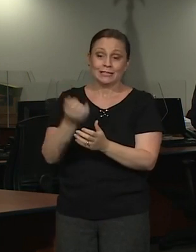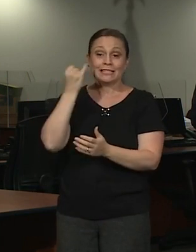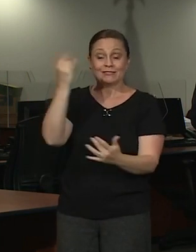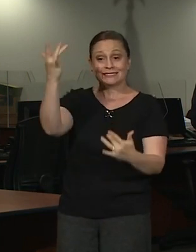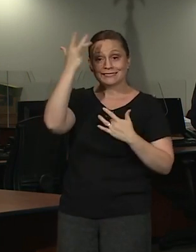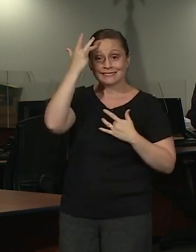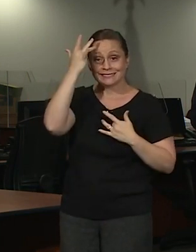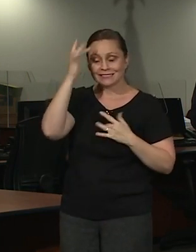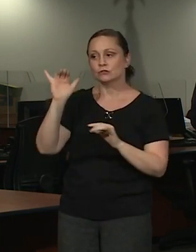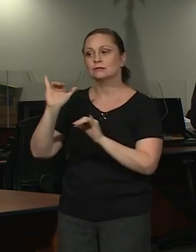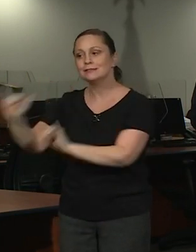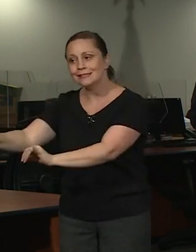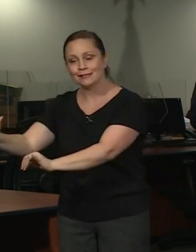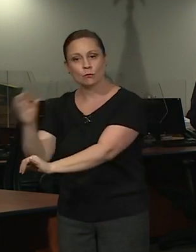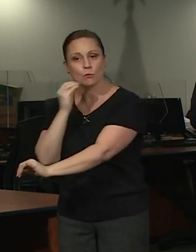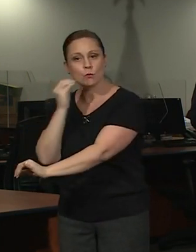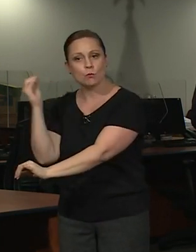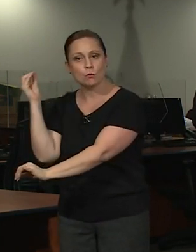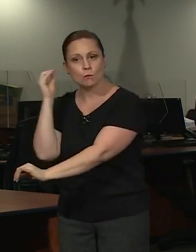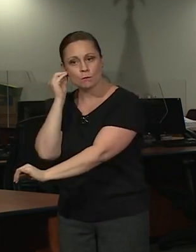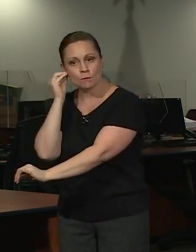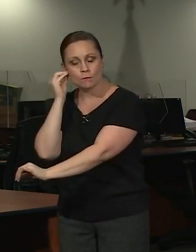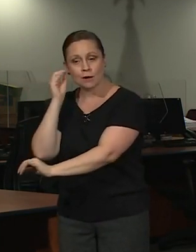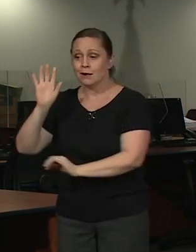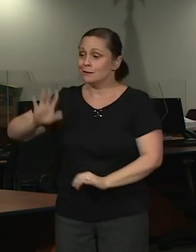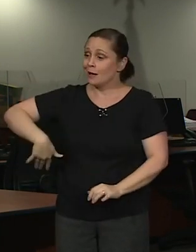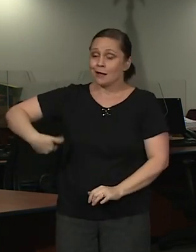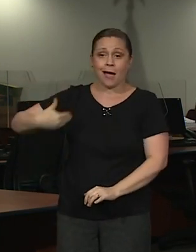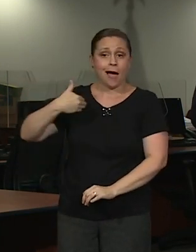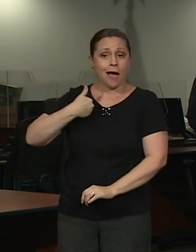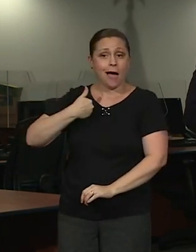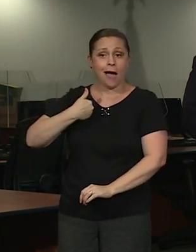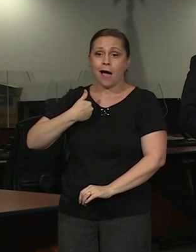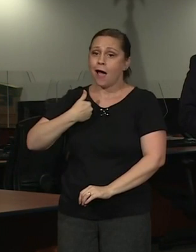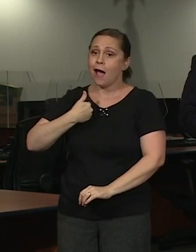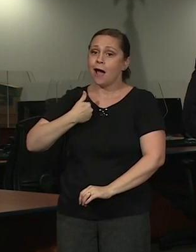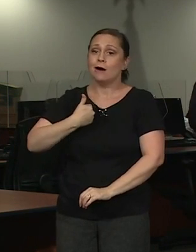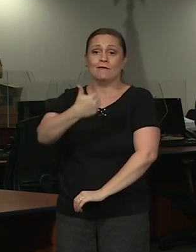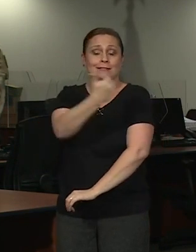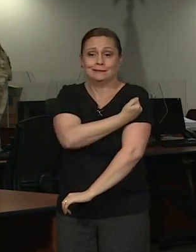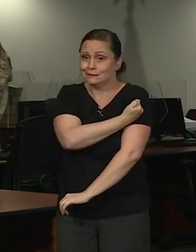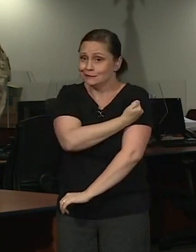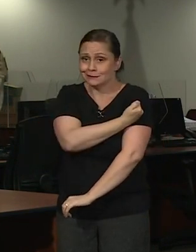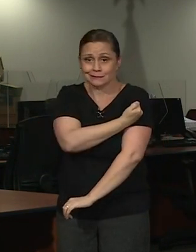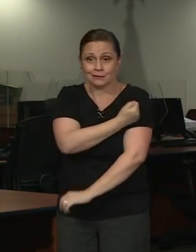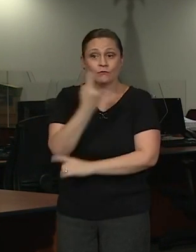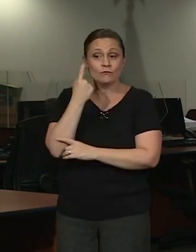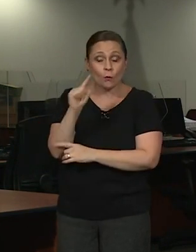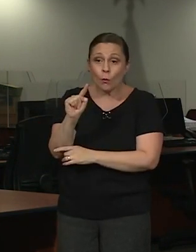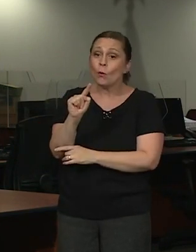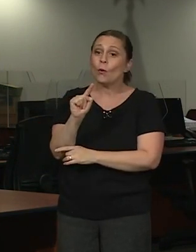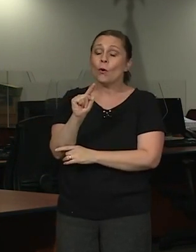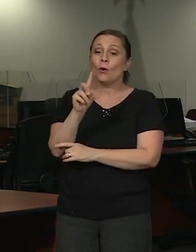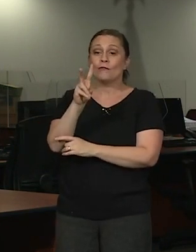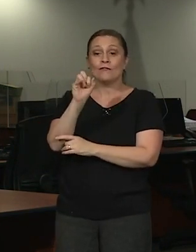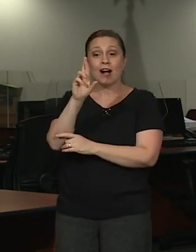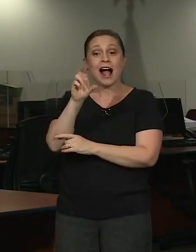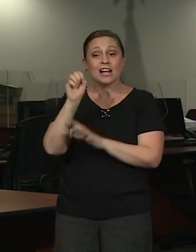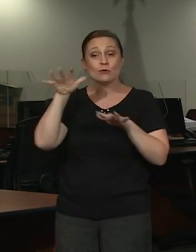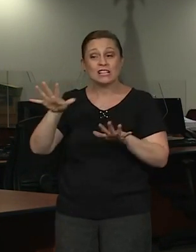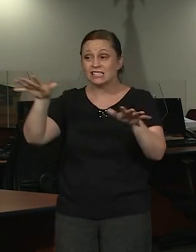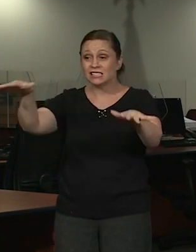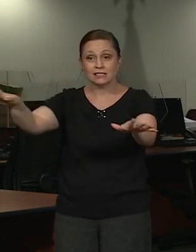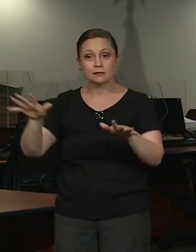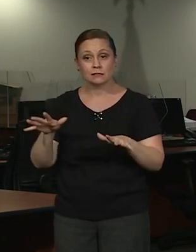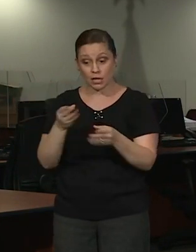sick. We don't have a vaccine yet for this virus. There is no cure. There are only our